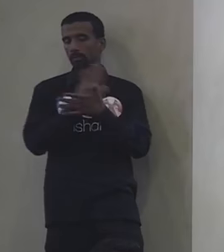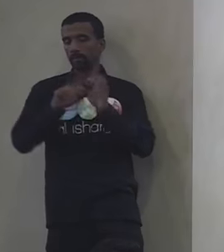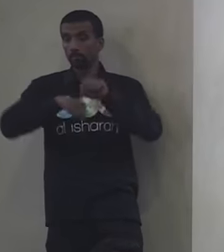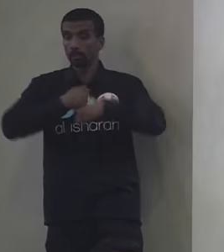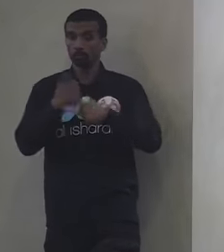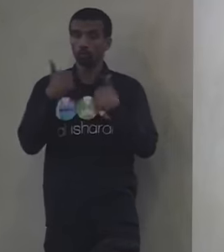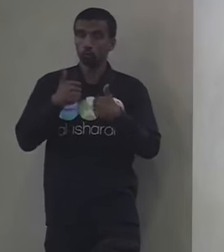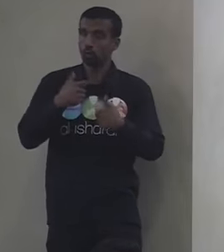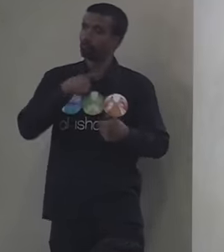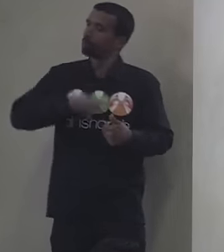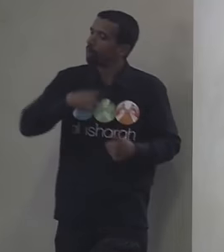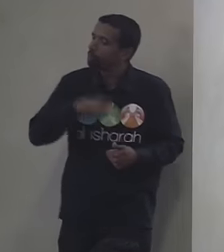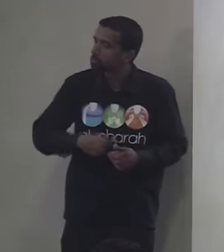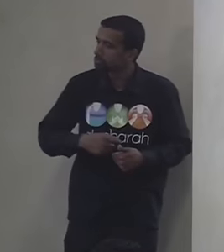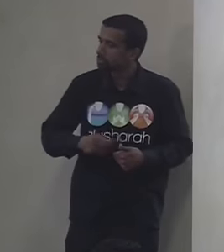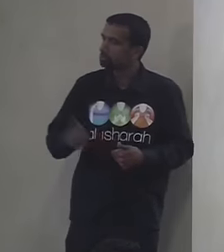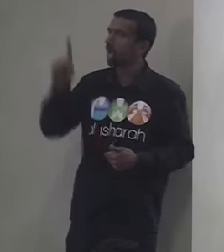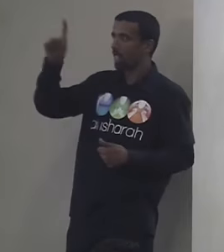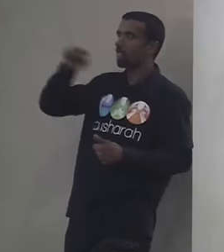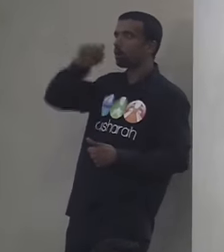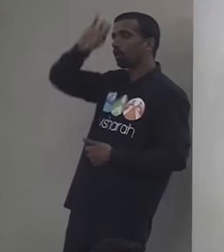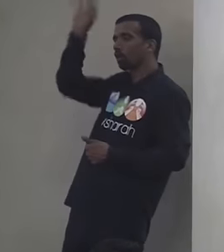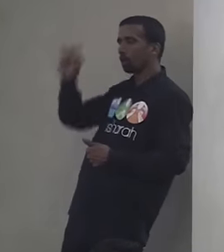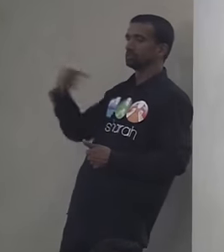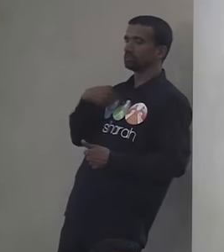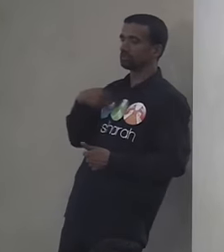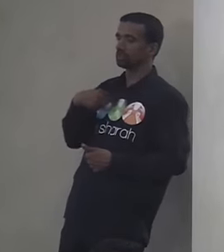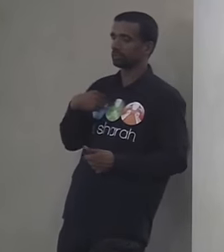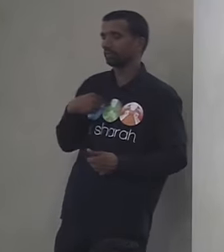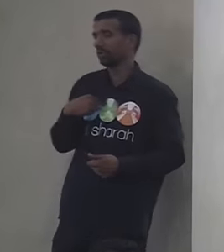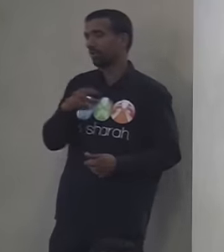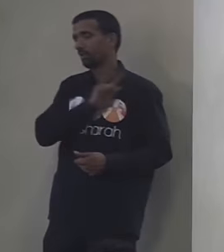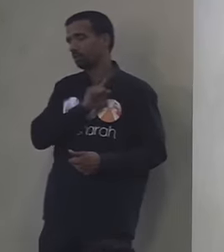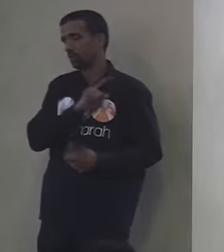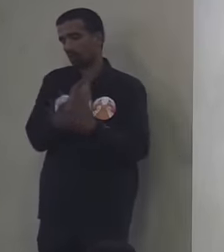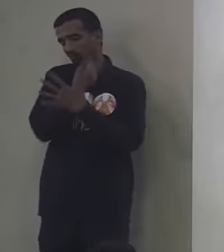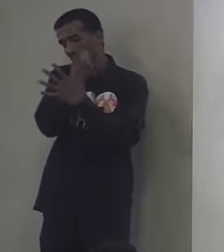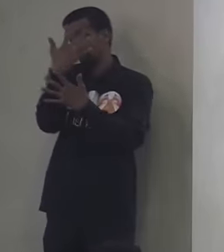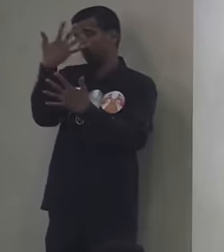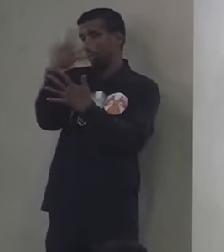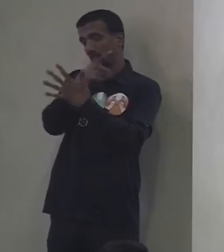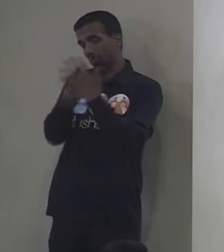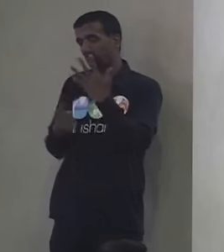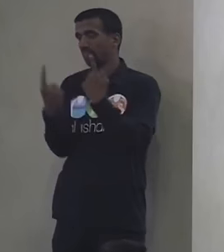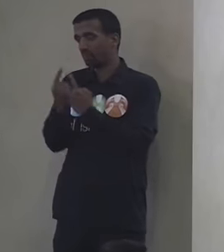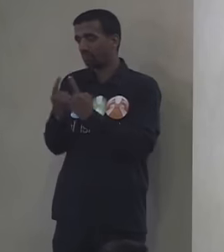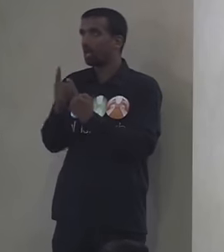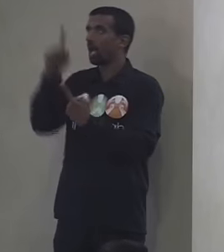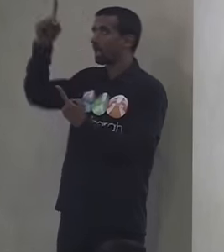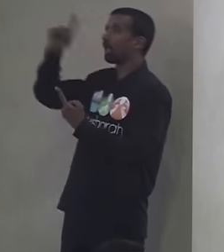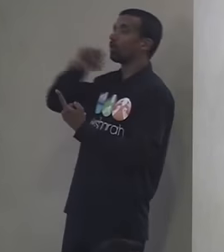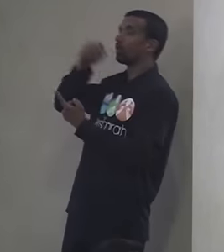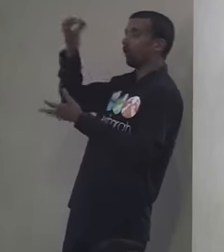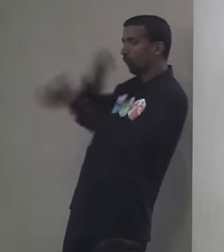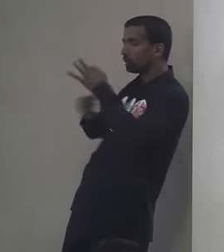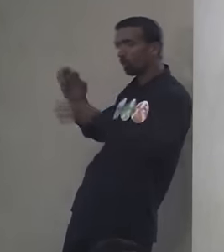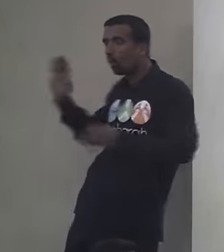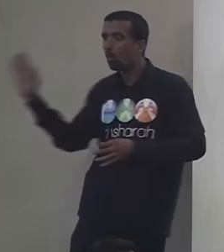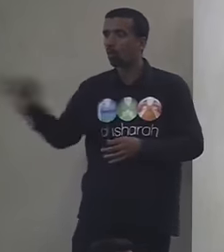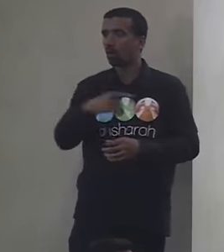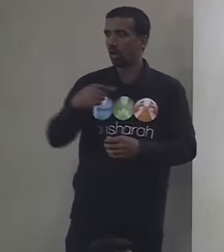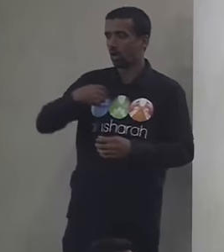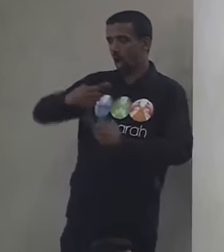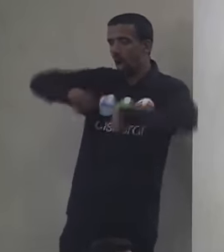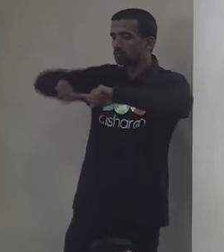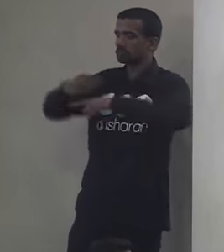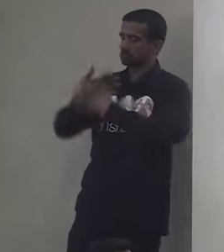This was the second last thing, and now the final thing that I want to share with you, inshallah ta'ala, as I conclude. And that is the nizam of this surah,